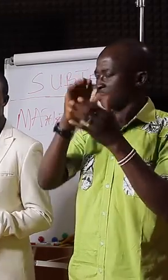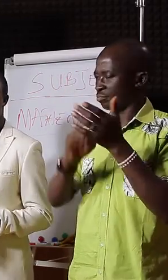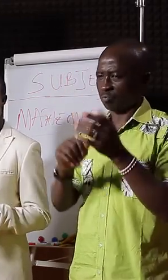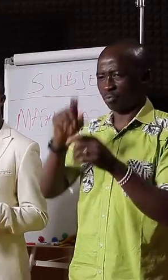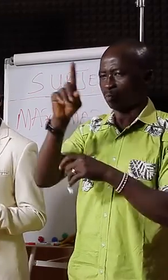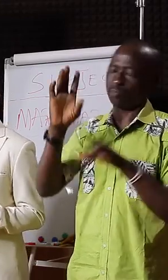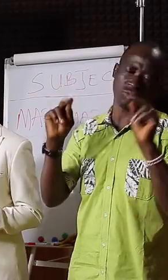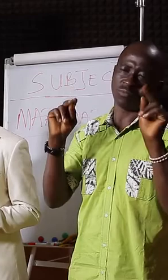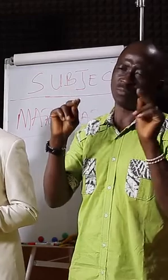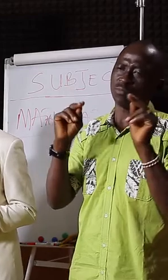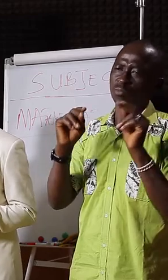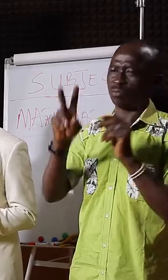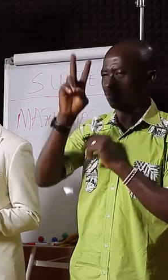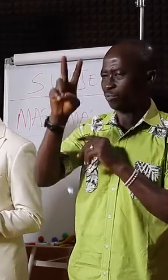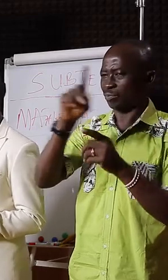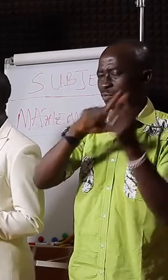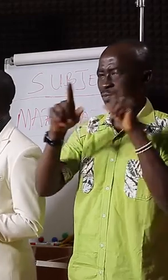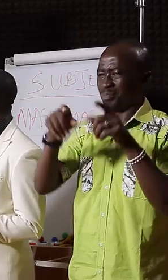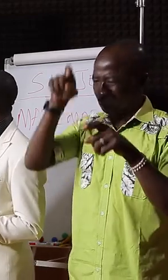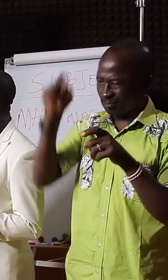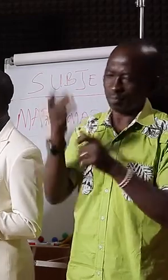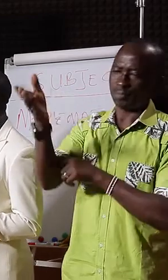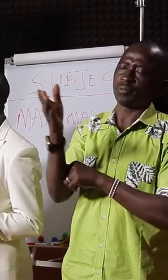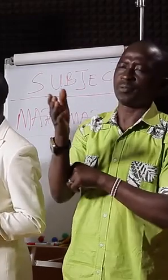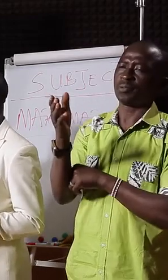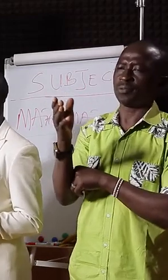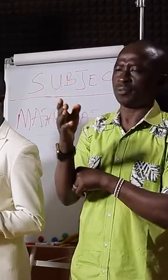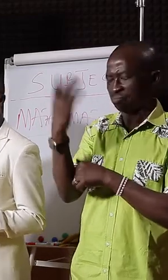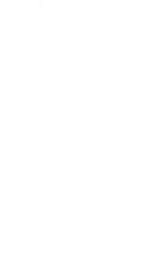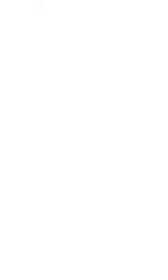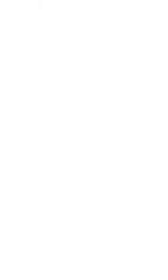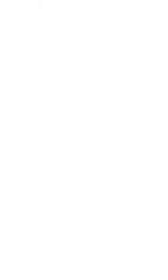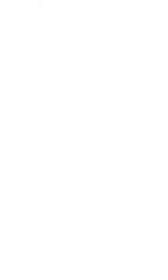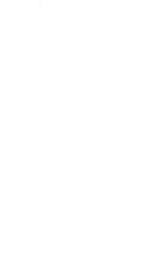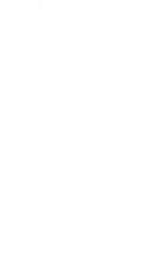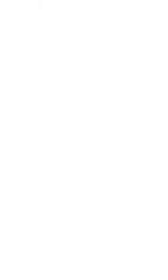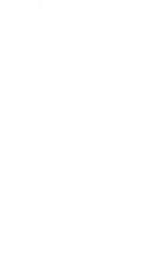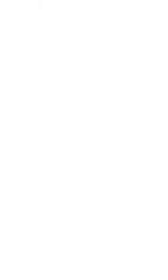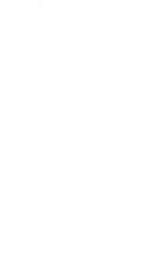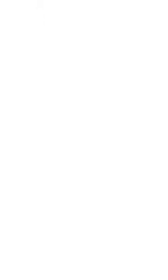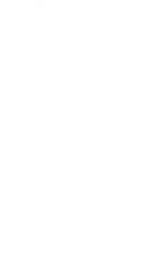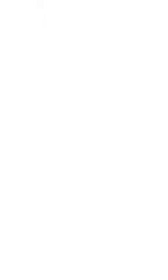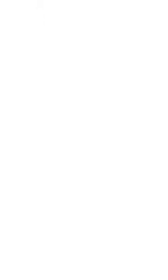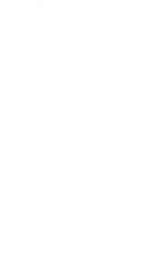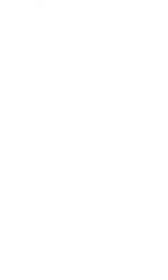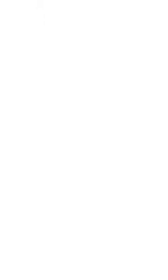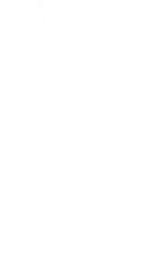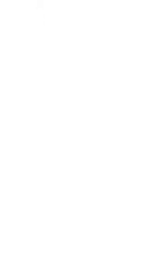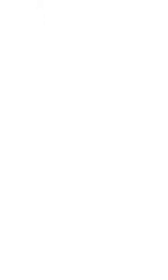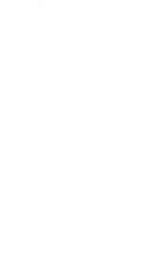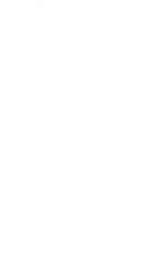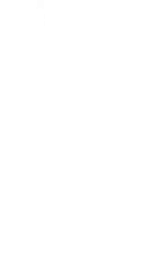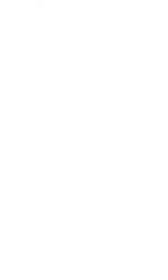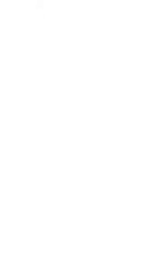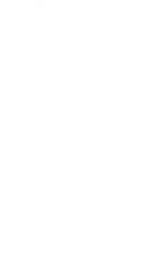No, the two signs must be indicated. Now by simplification, minus 4 minus 3 is